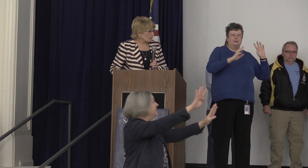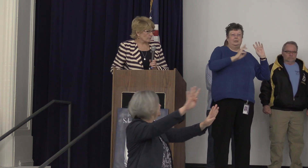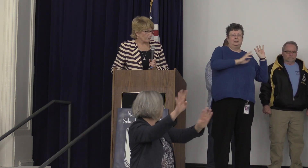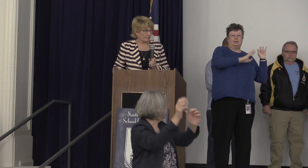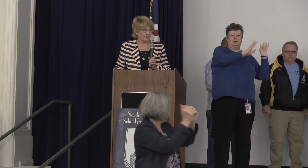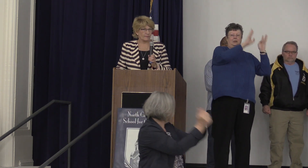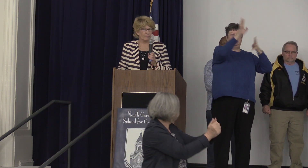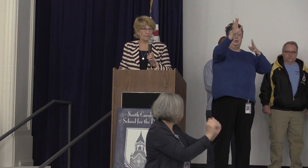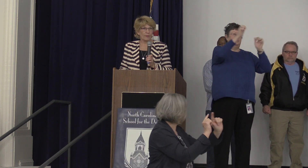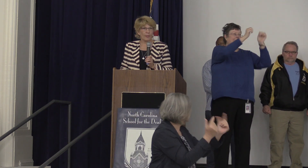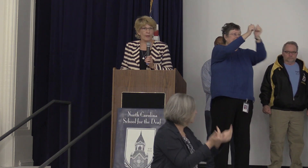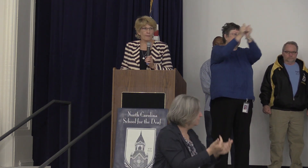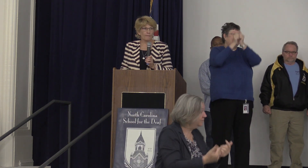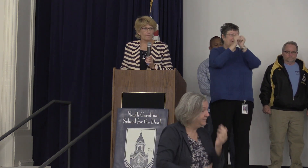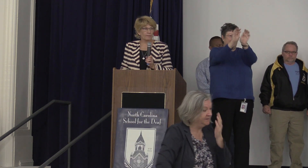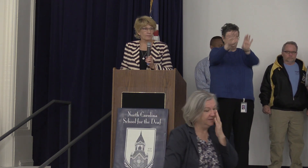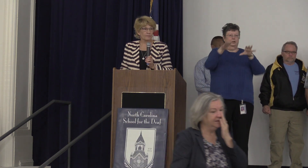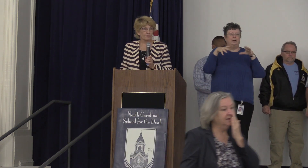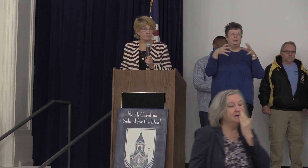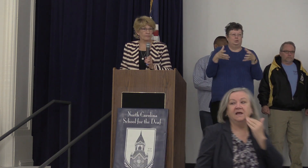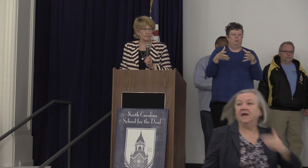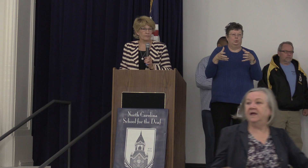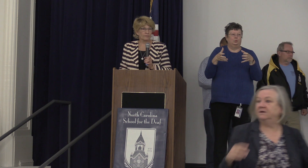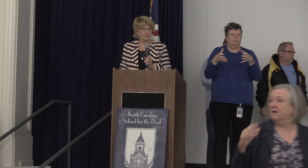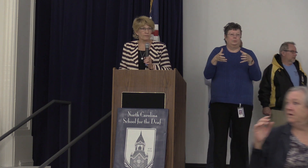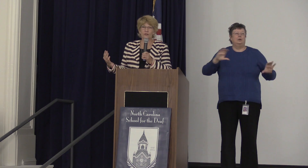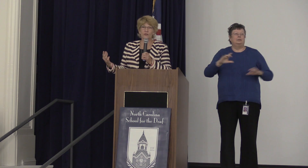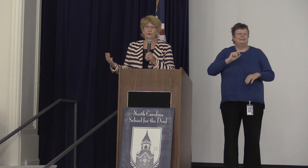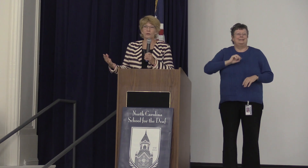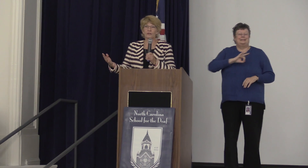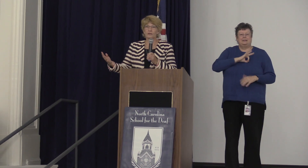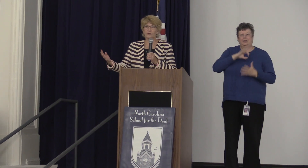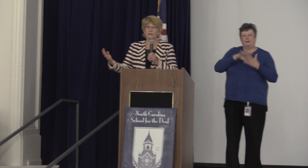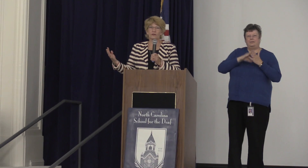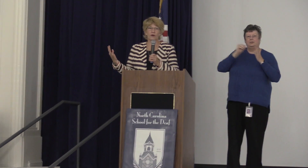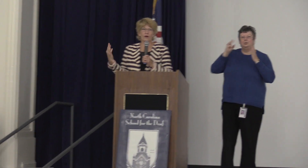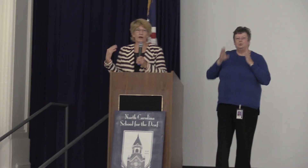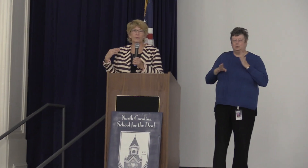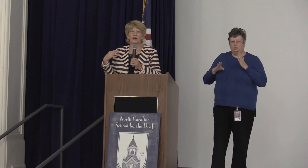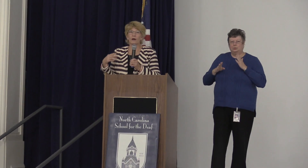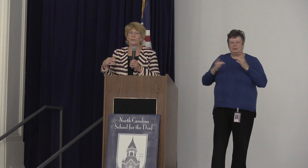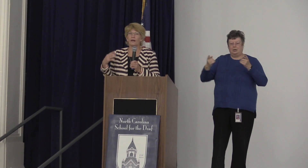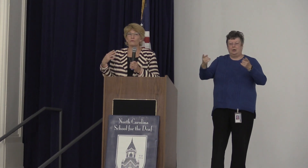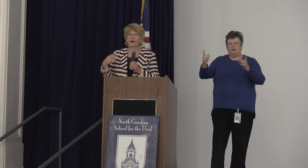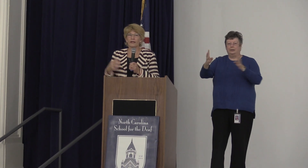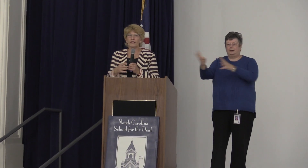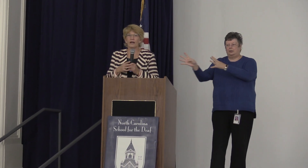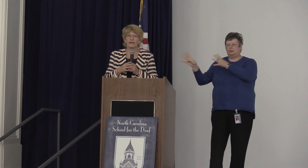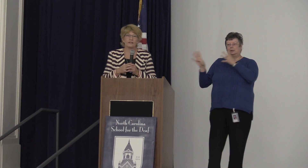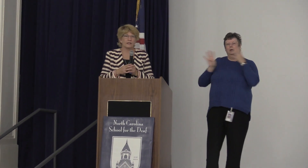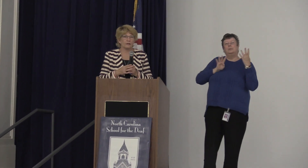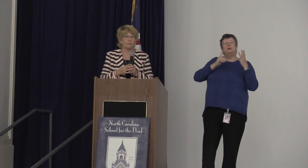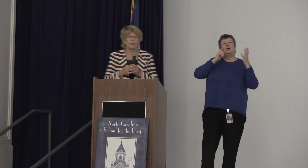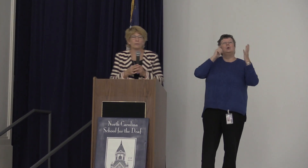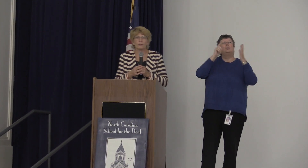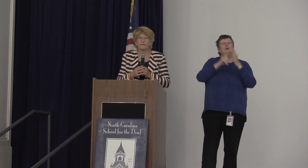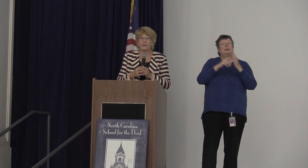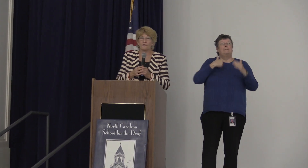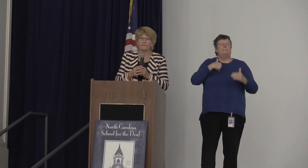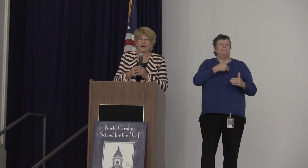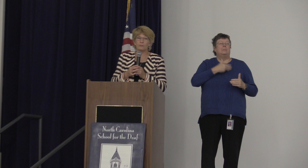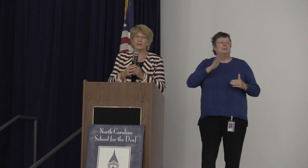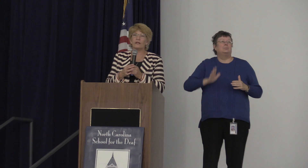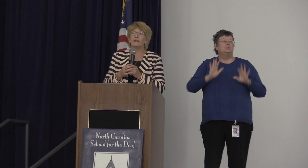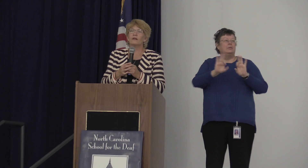come back this way together as a group, and And students are coming up and recognizing members